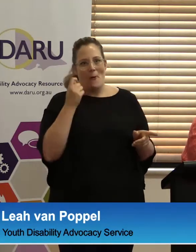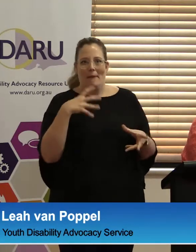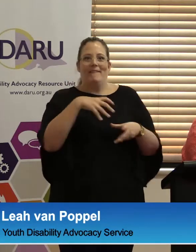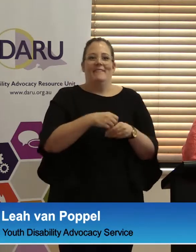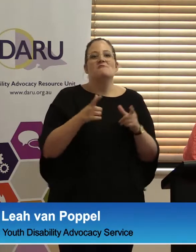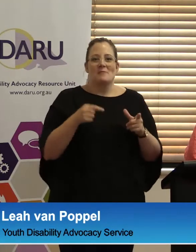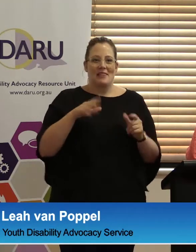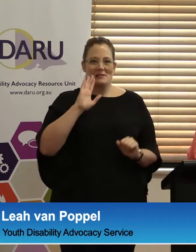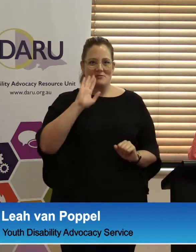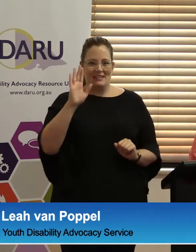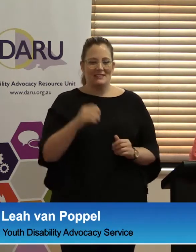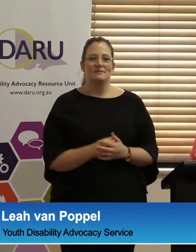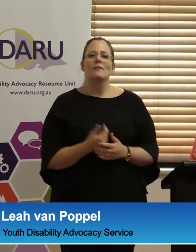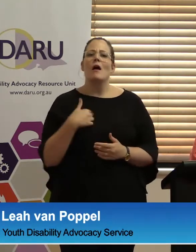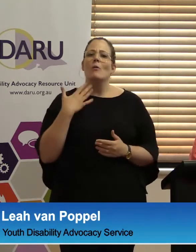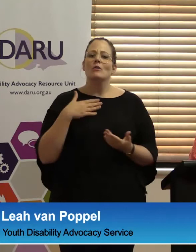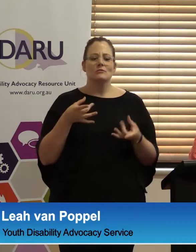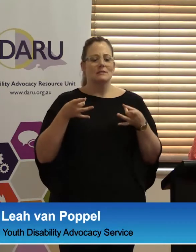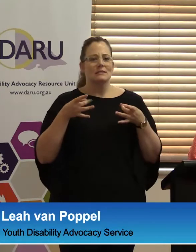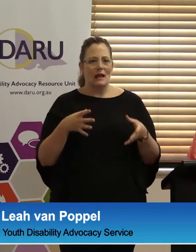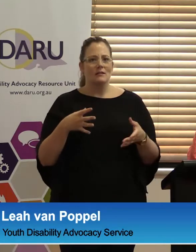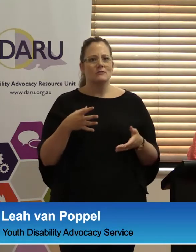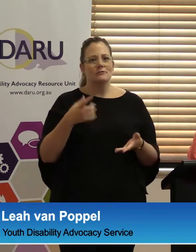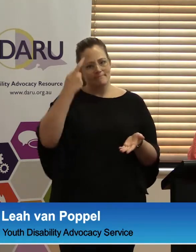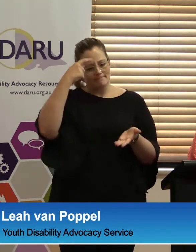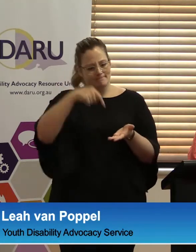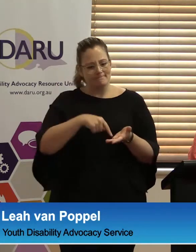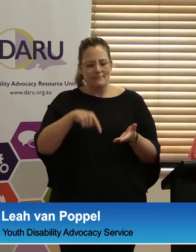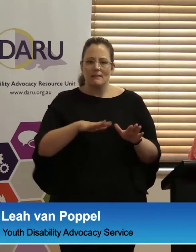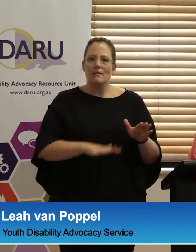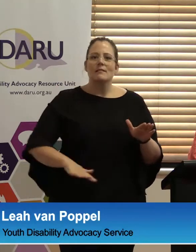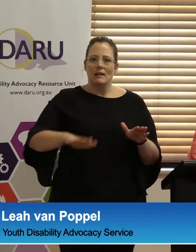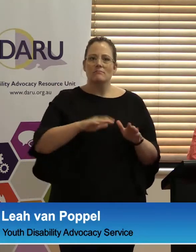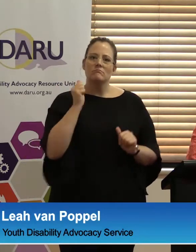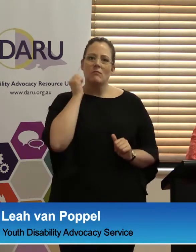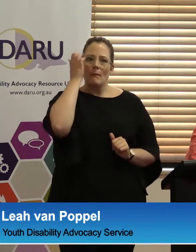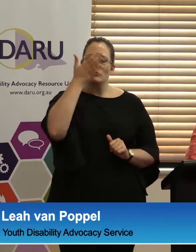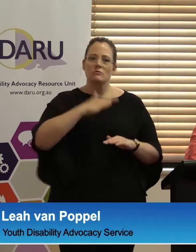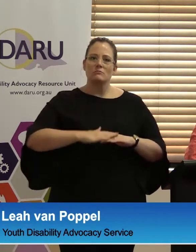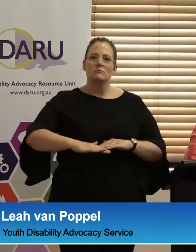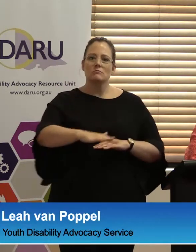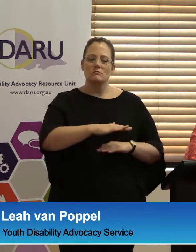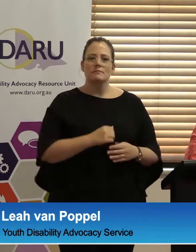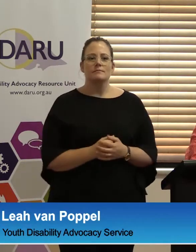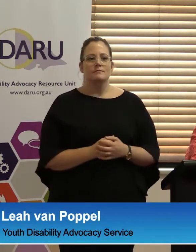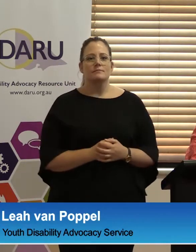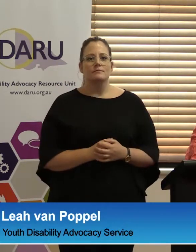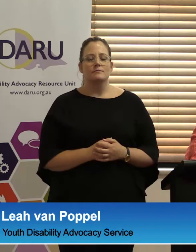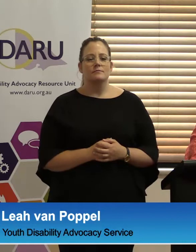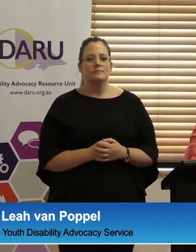like to begin today by acknowledging that we are on Aboriginal land. We're on the lands of